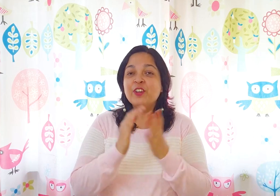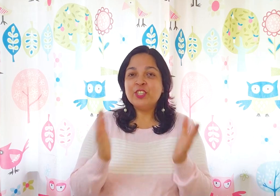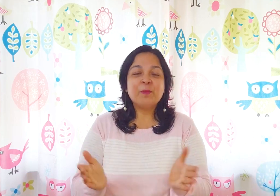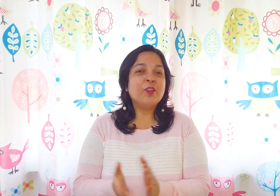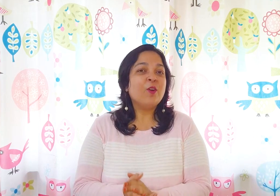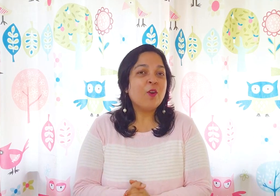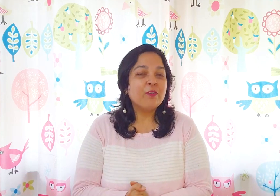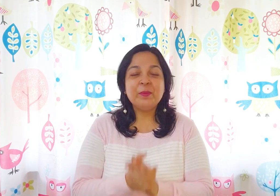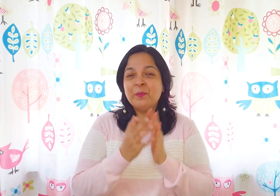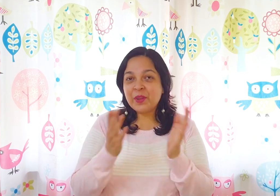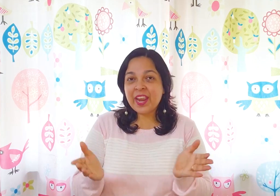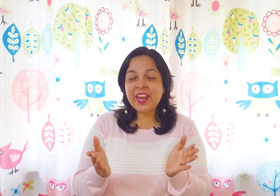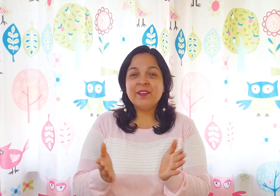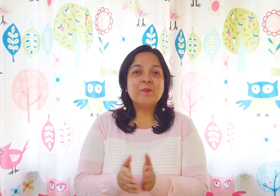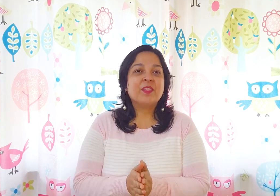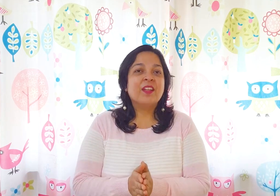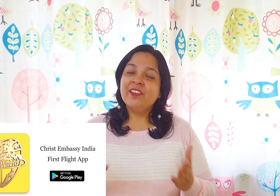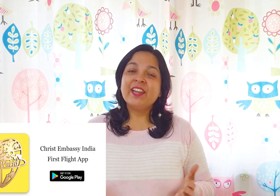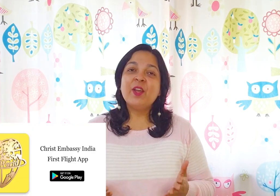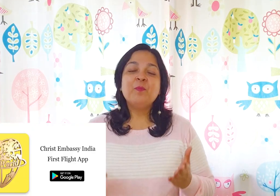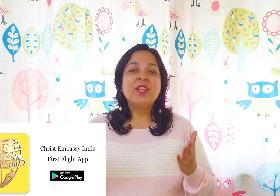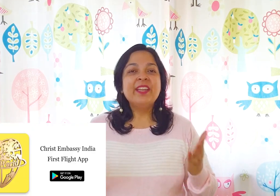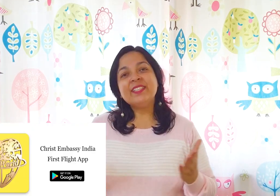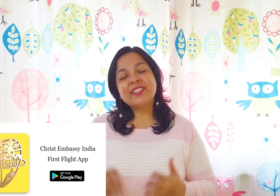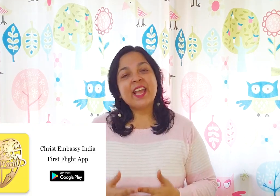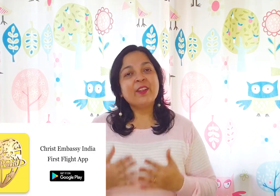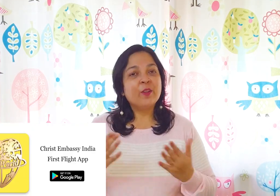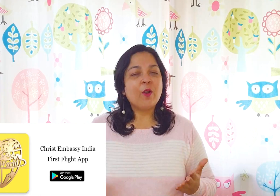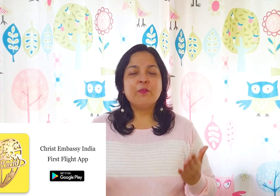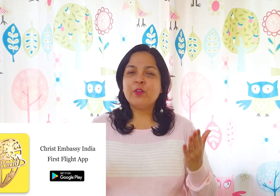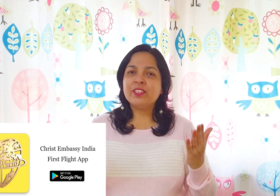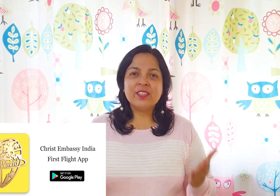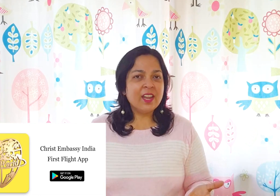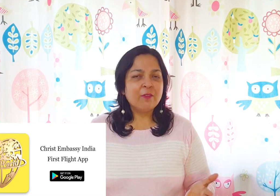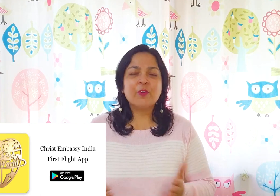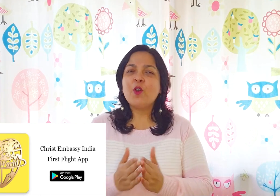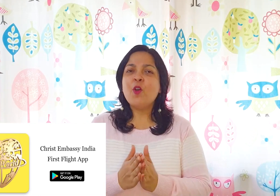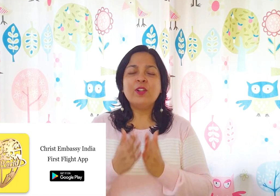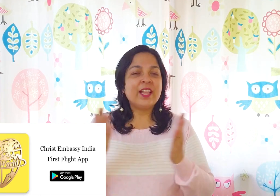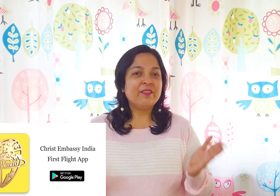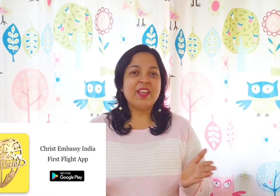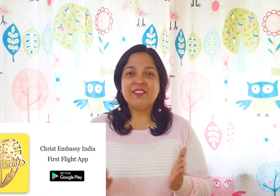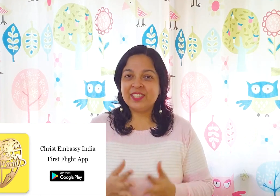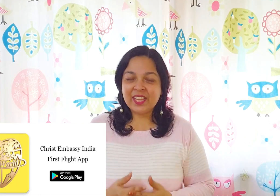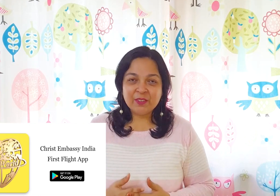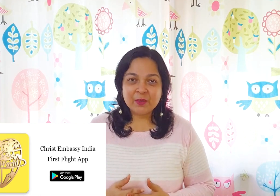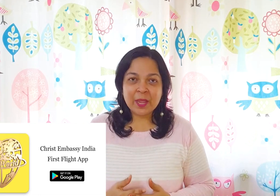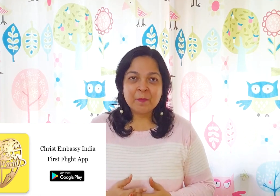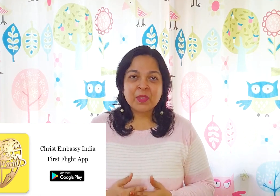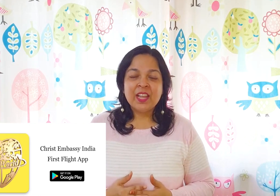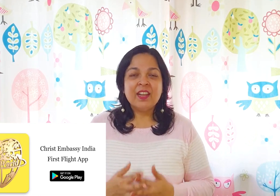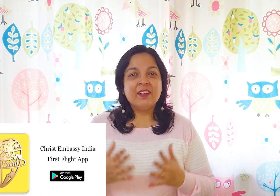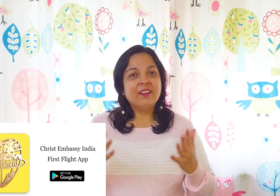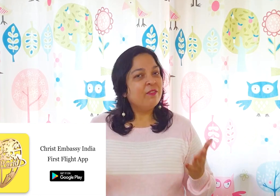We worship the Lord. We prayed. Right now, let us thank God for His love, for all that we have received